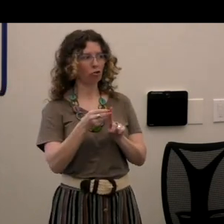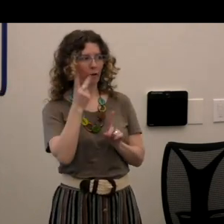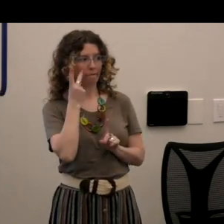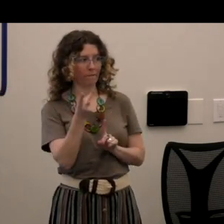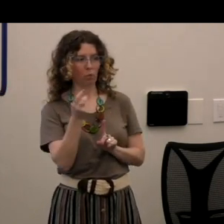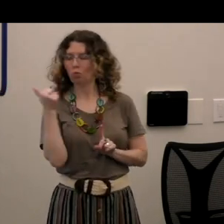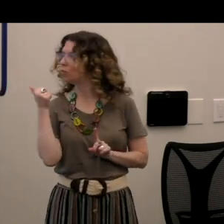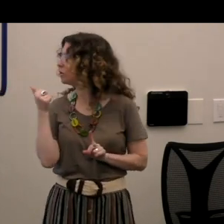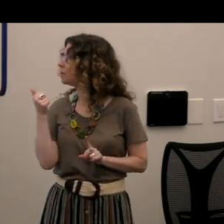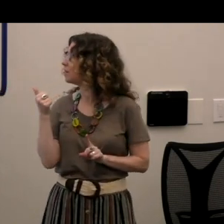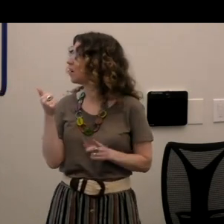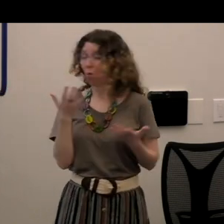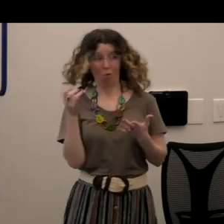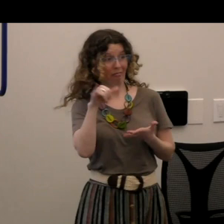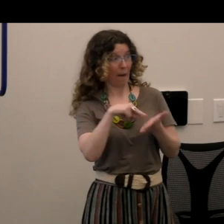A deaf cultural view.